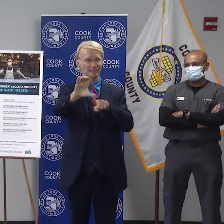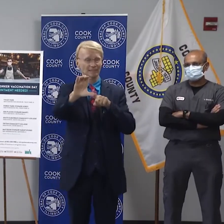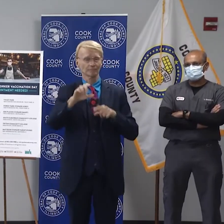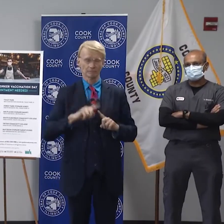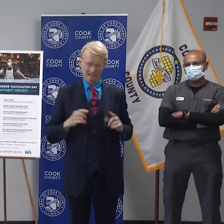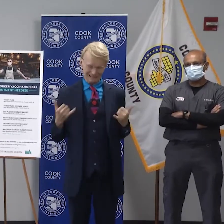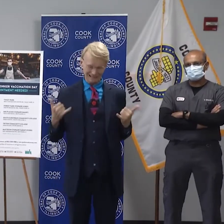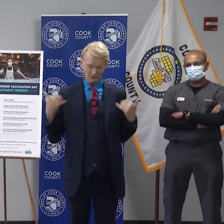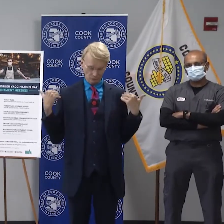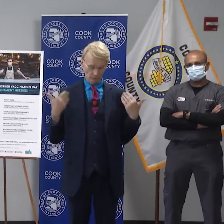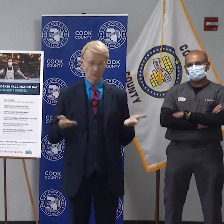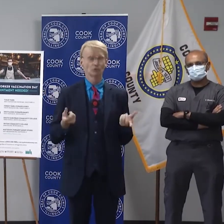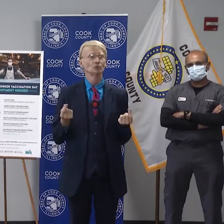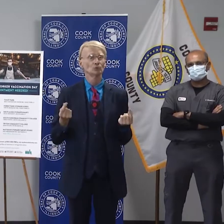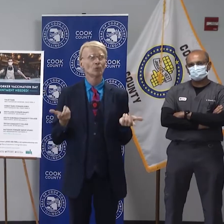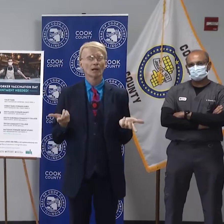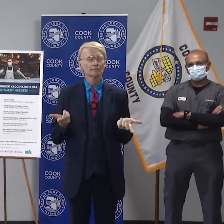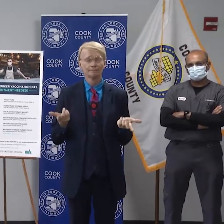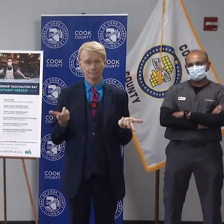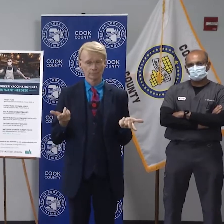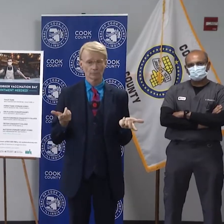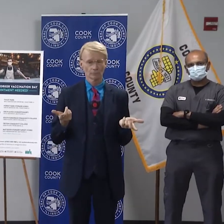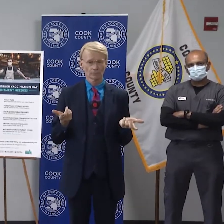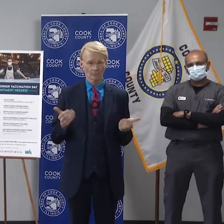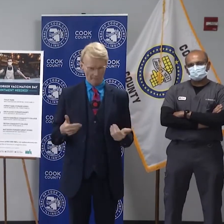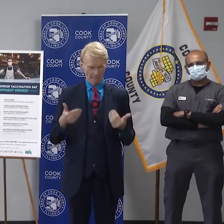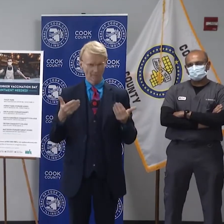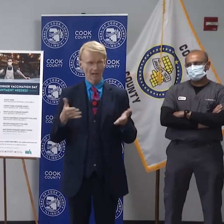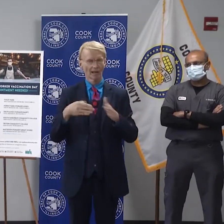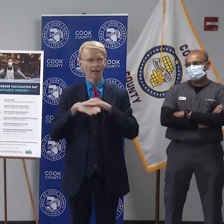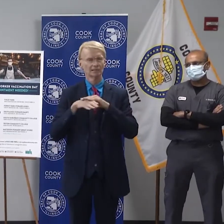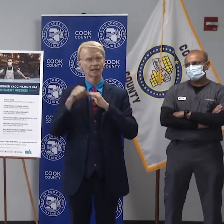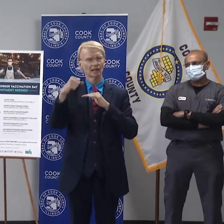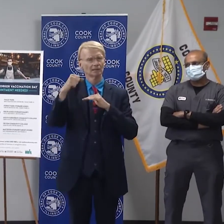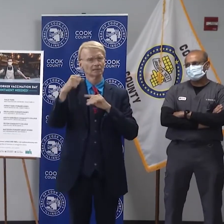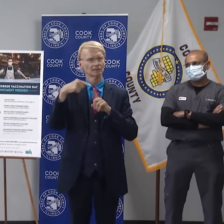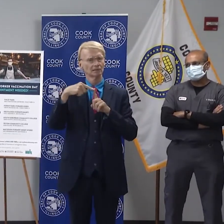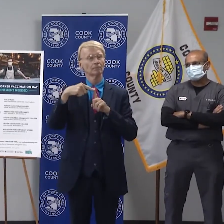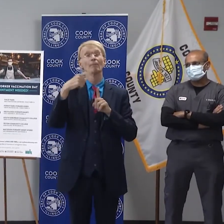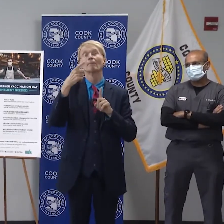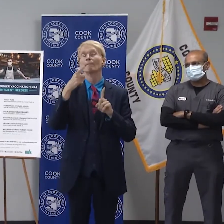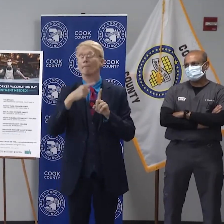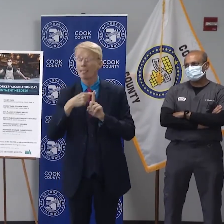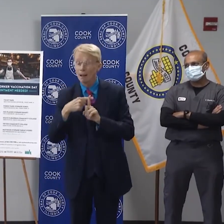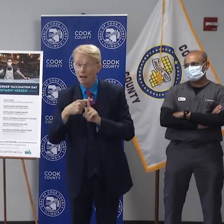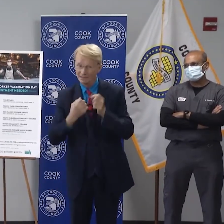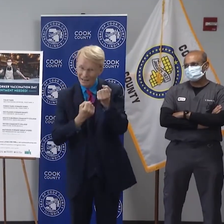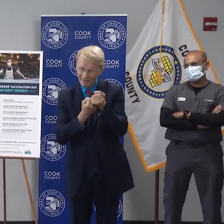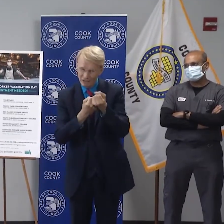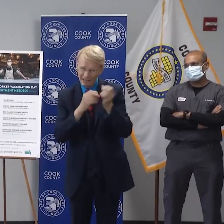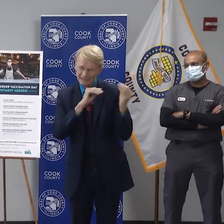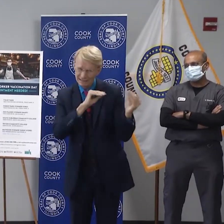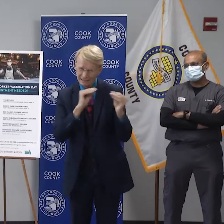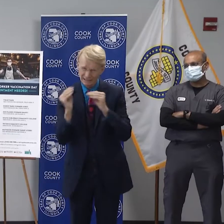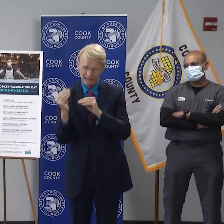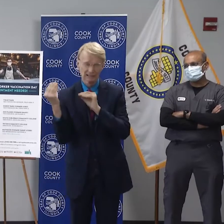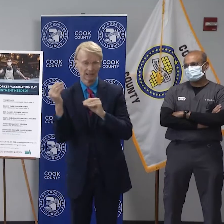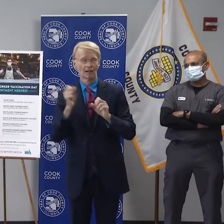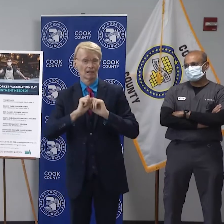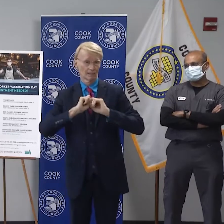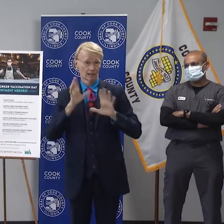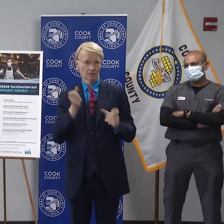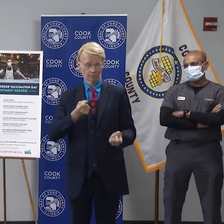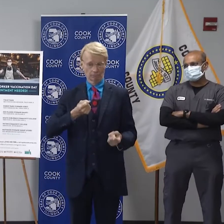is that we have to do and that, which is continue to provide access, but we also have to provide advocacy. We have to provide education, and we have to